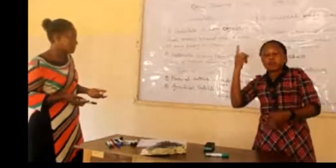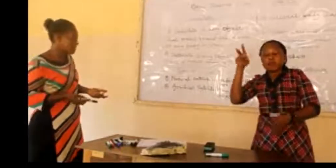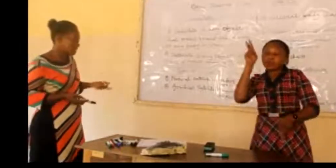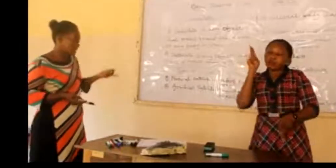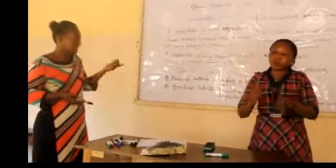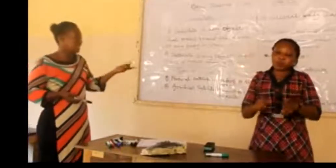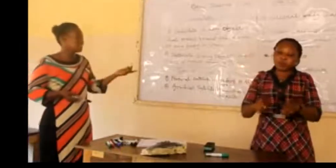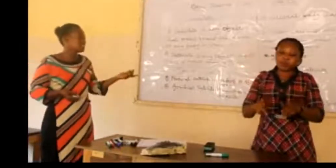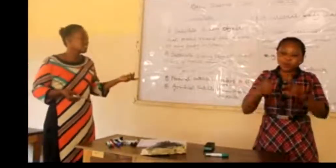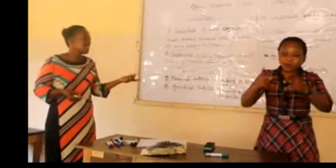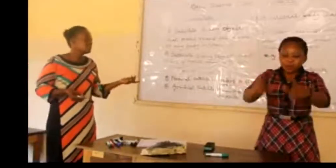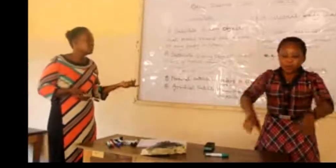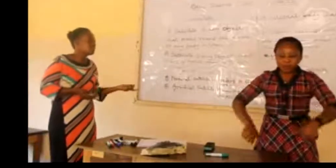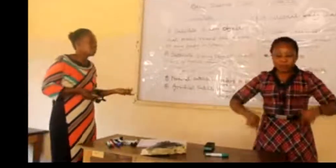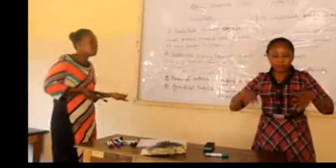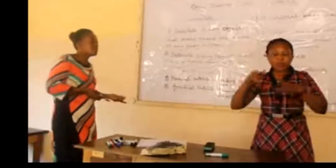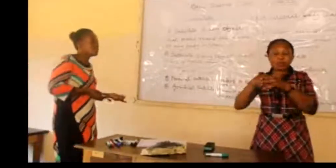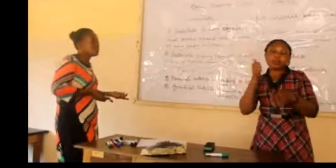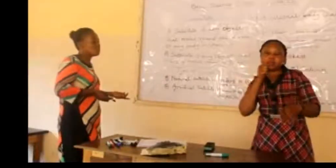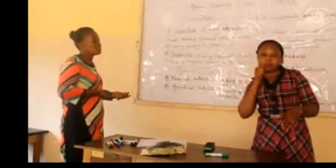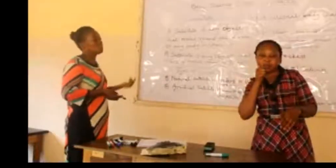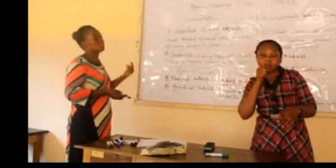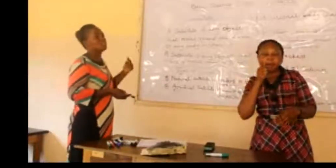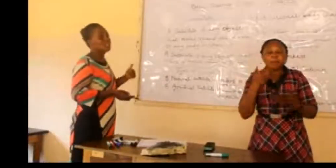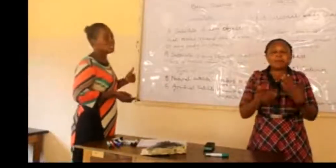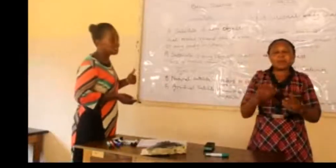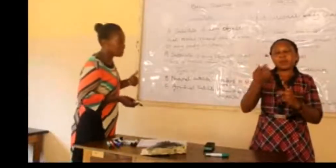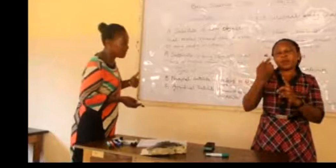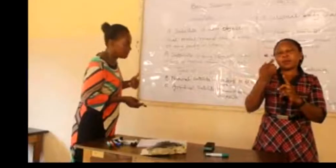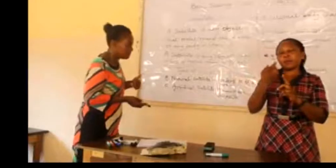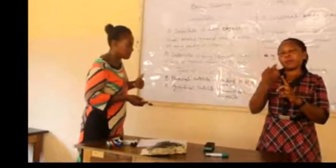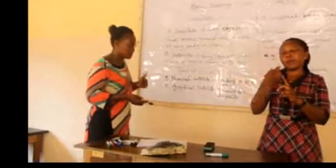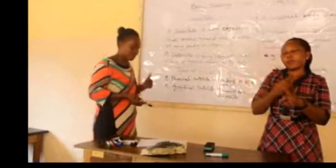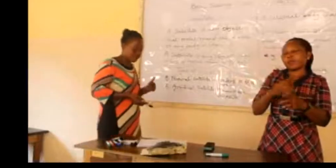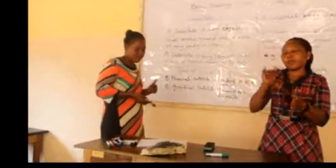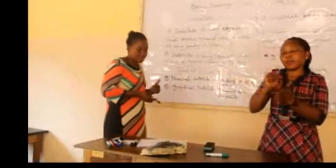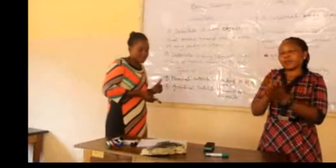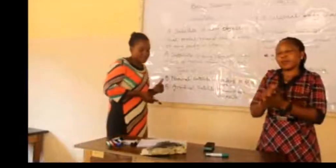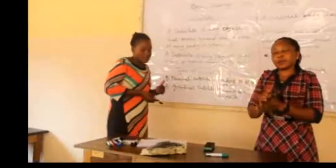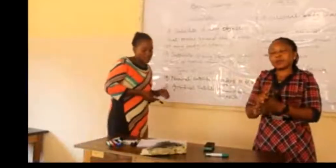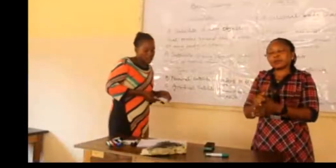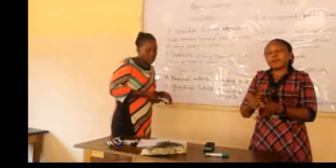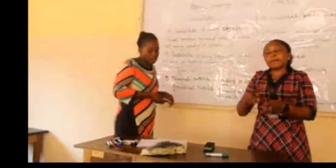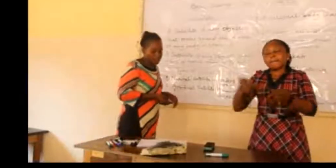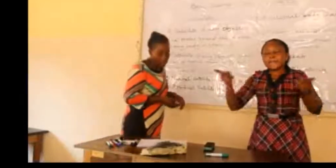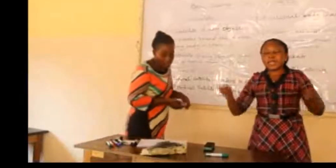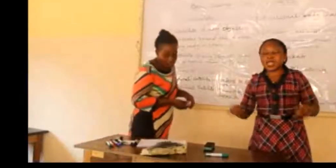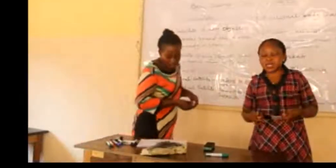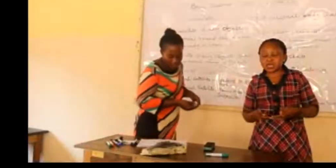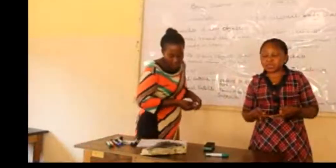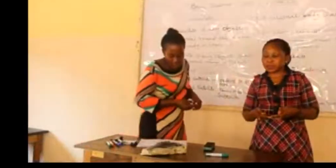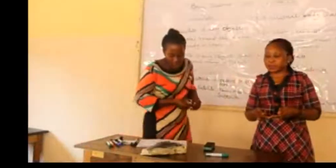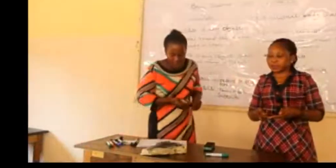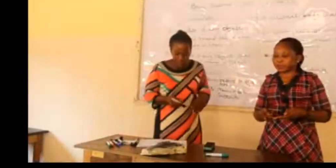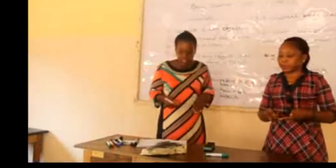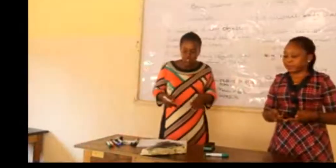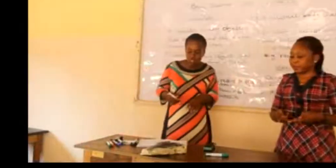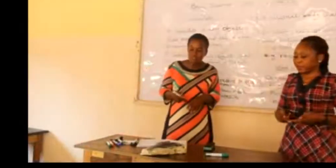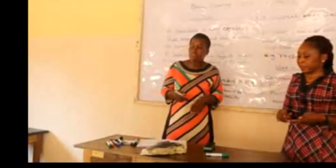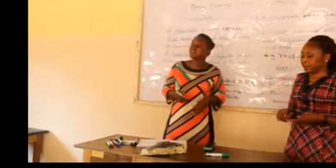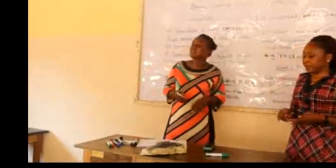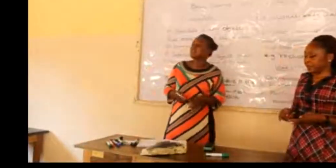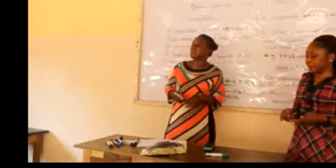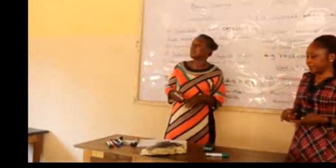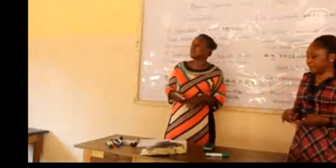that. And that is a Geographic Information System. Number 4, Geographic